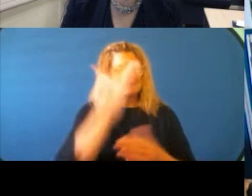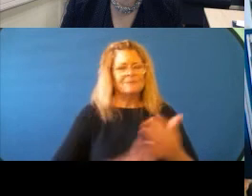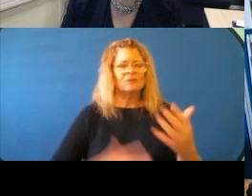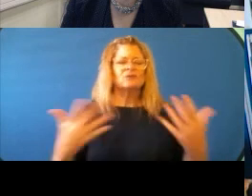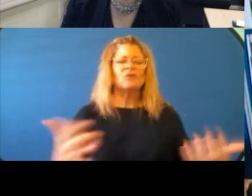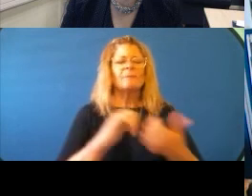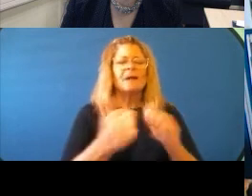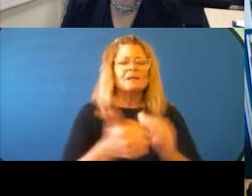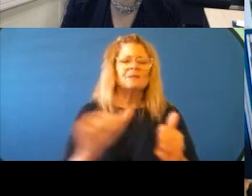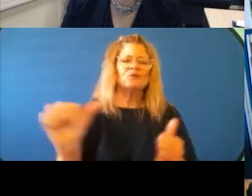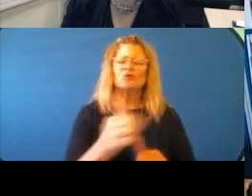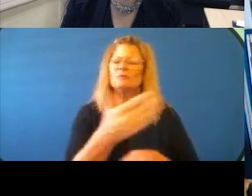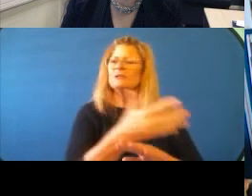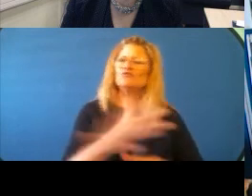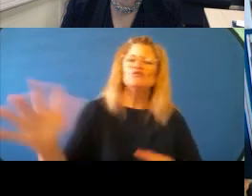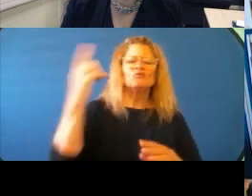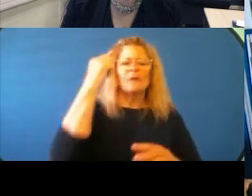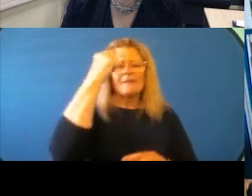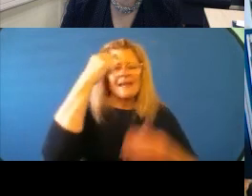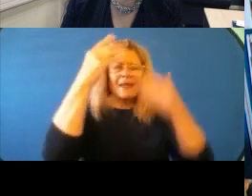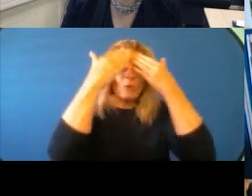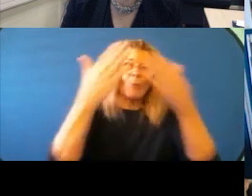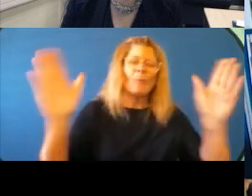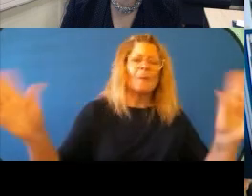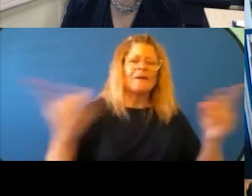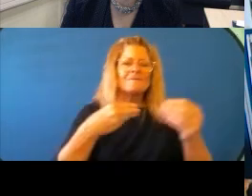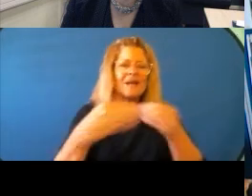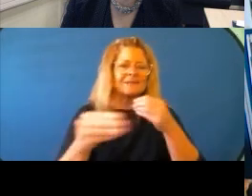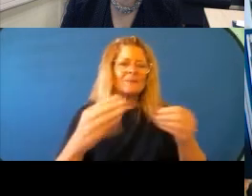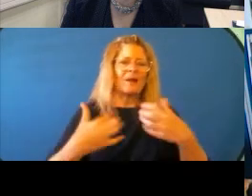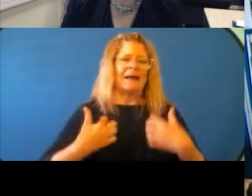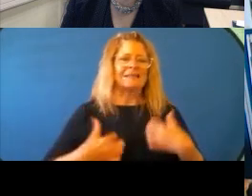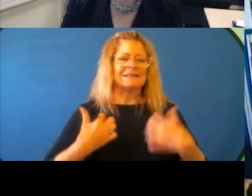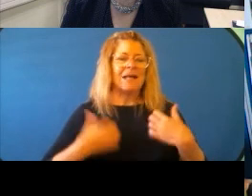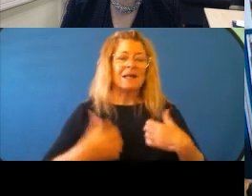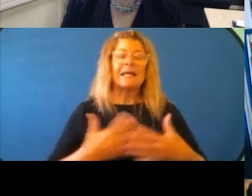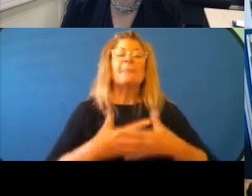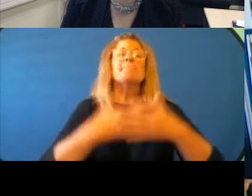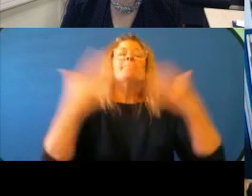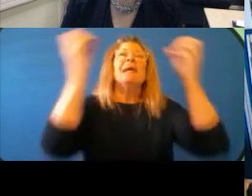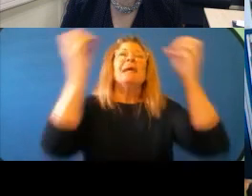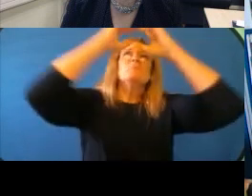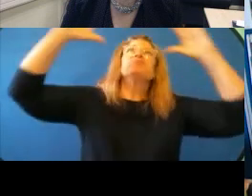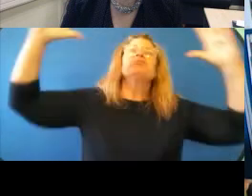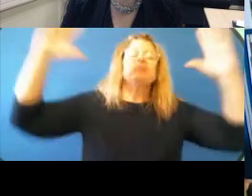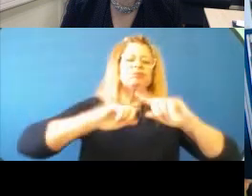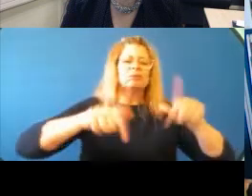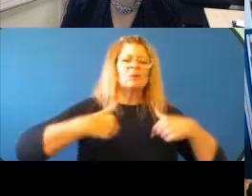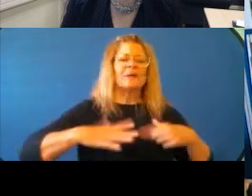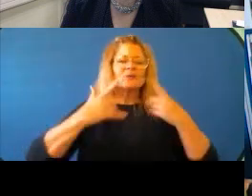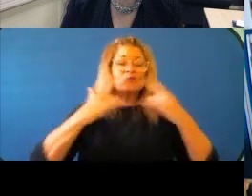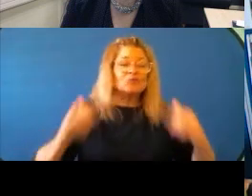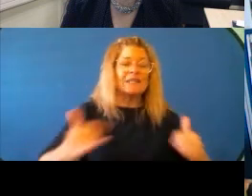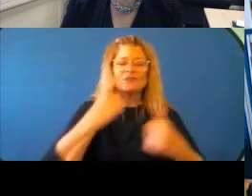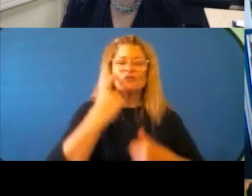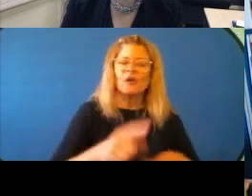be innovative, flexible, exciting, with big ambition. We need to test and try new